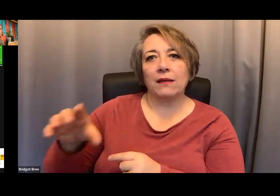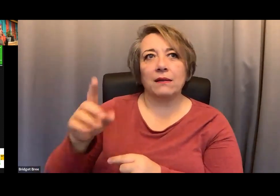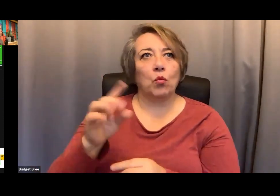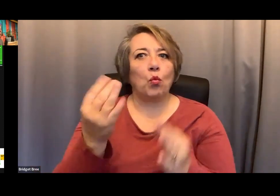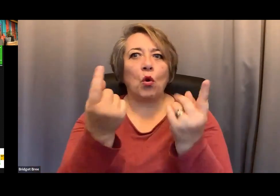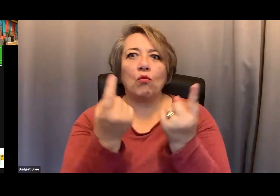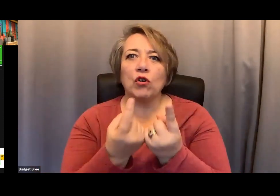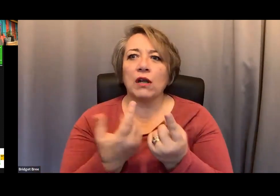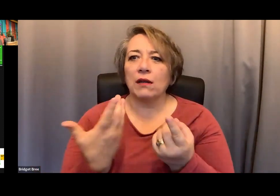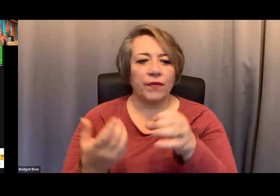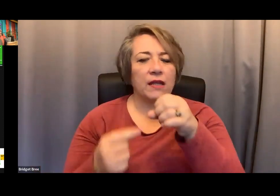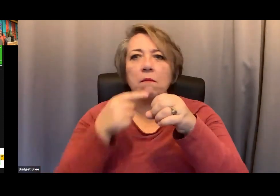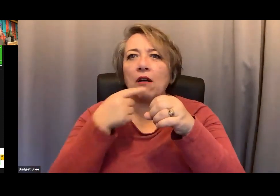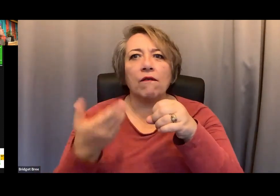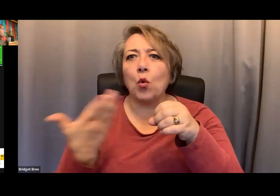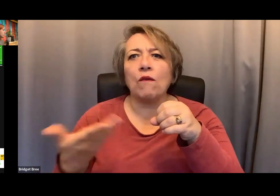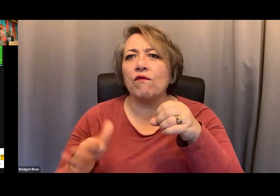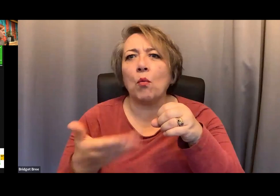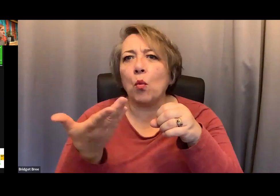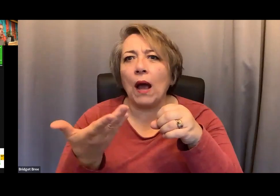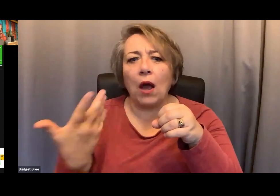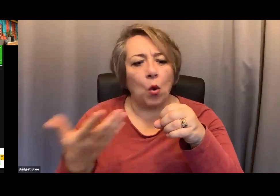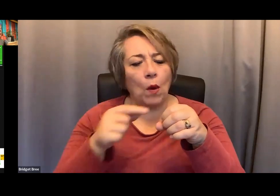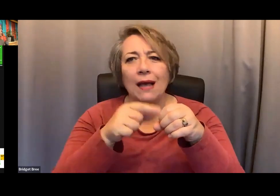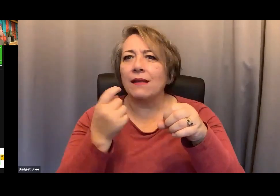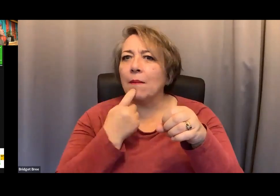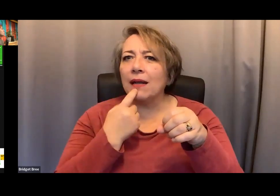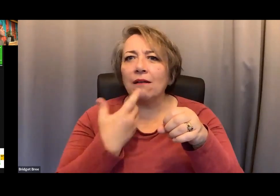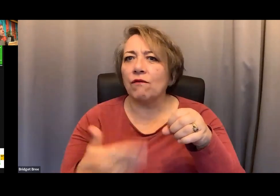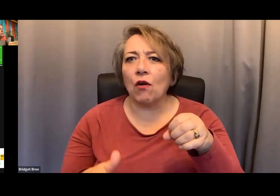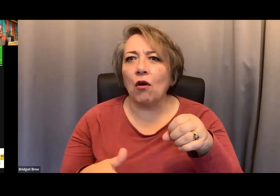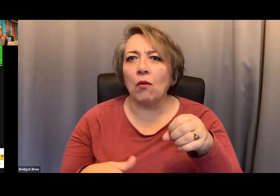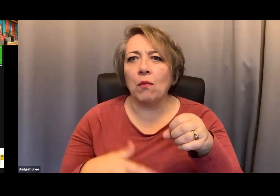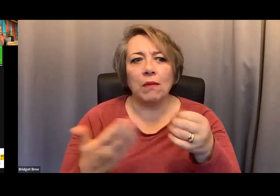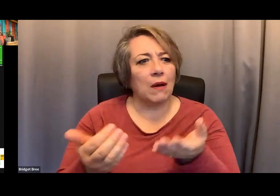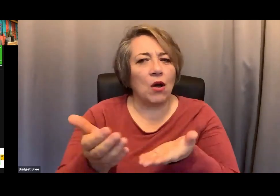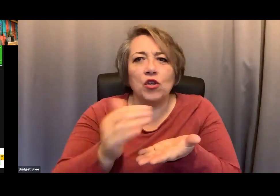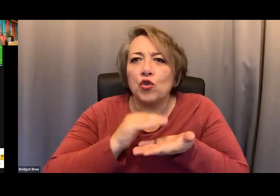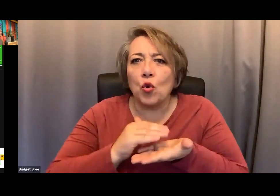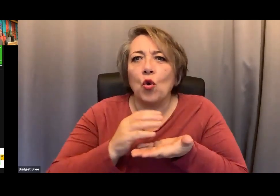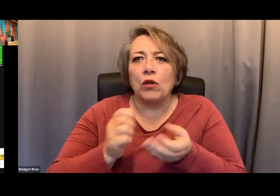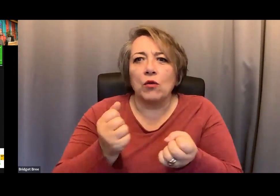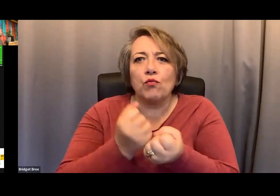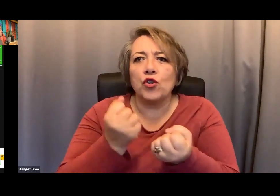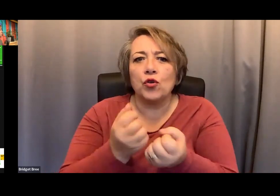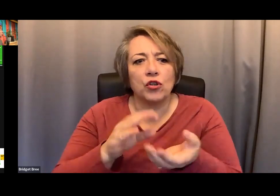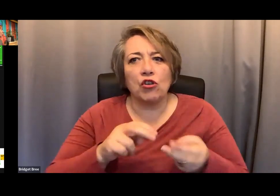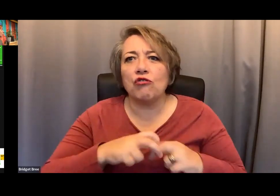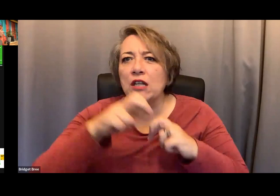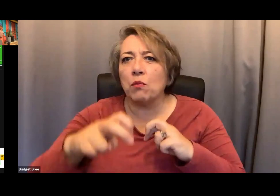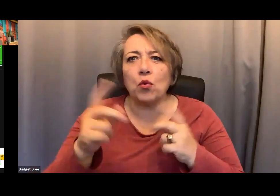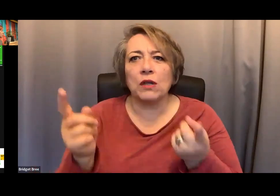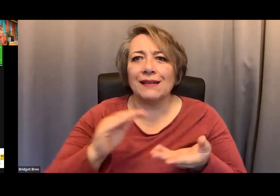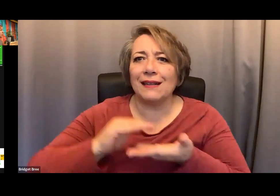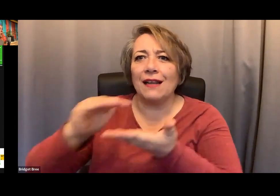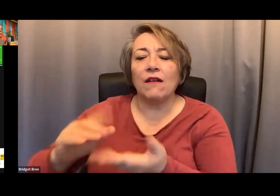microphone coming from, where were these materials extracted from, stored, produced, transported, what were the conditions of